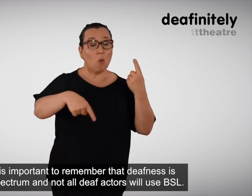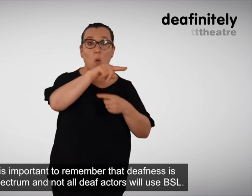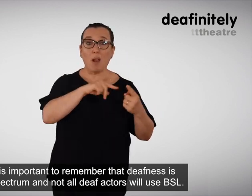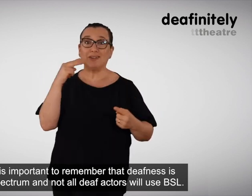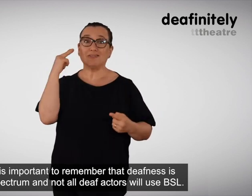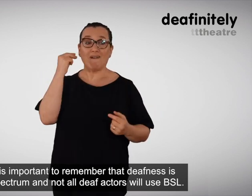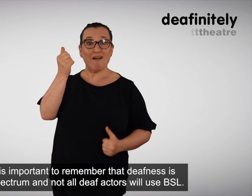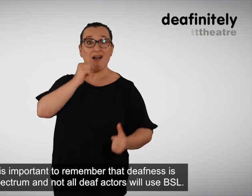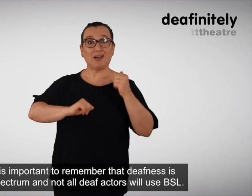BSL.